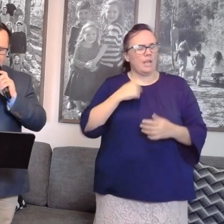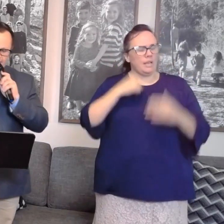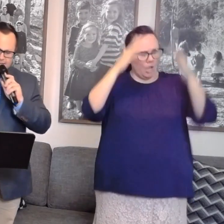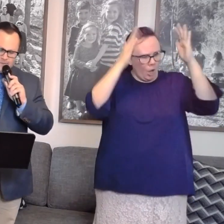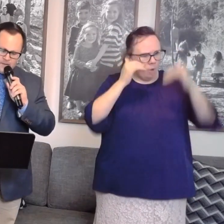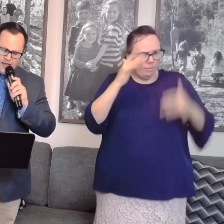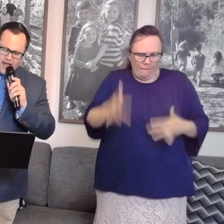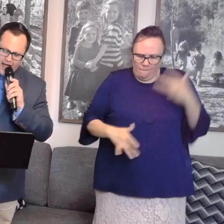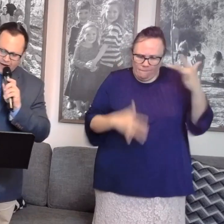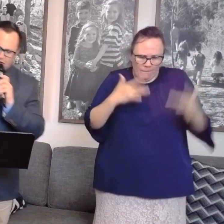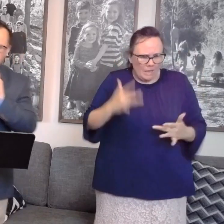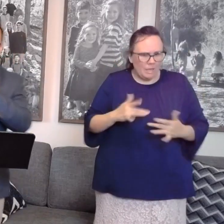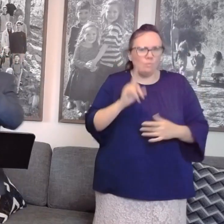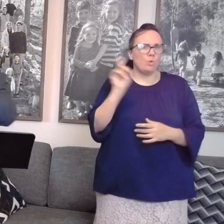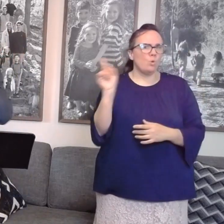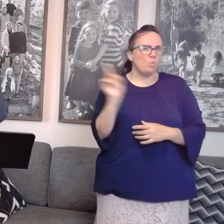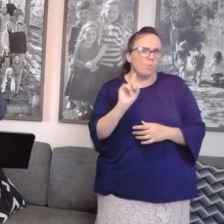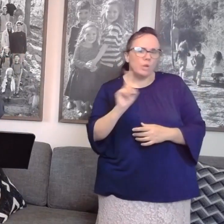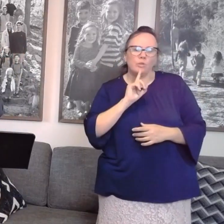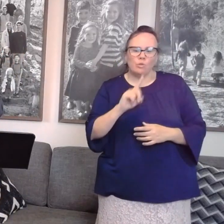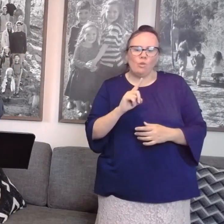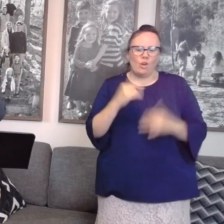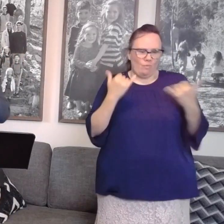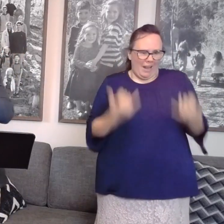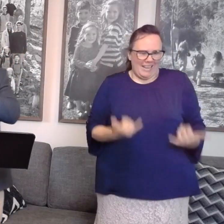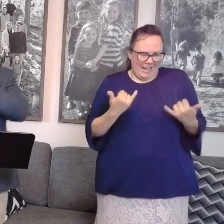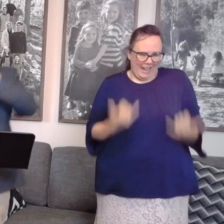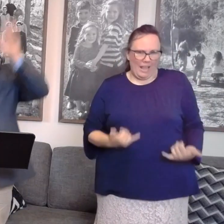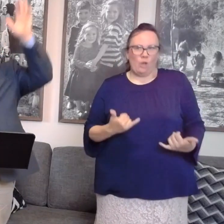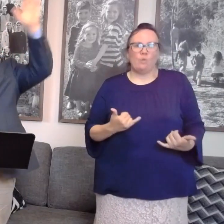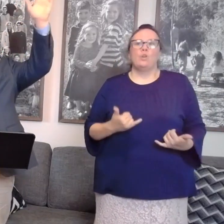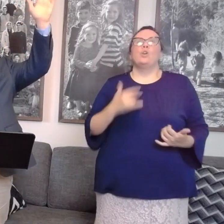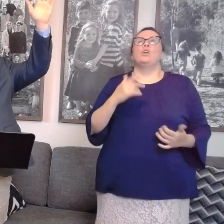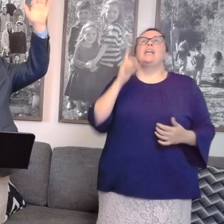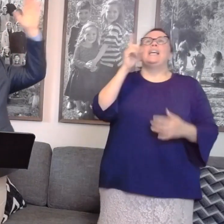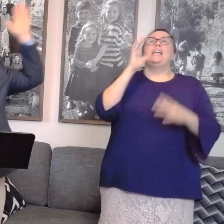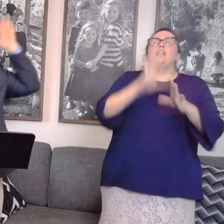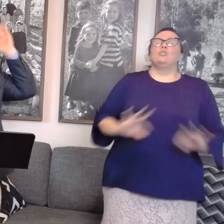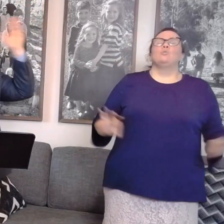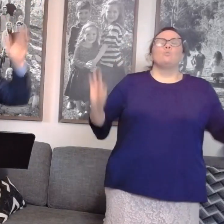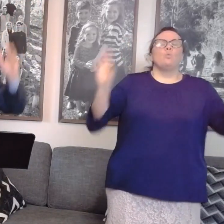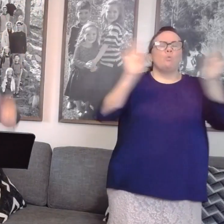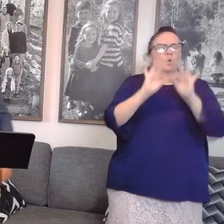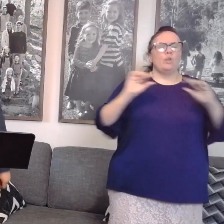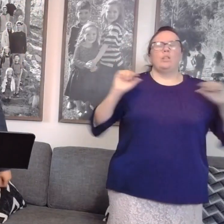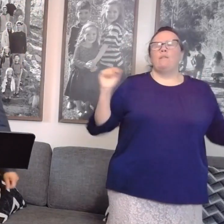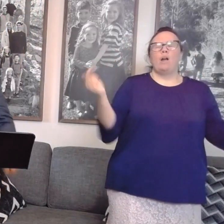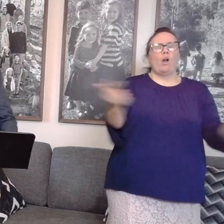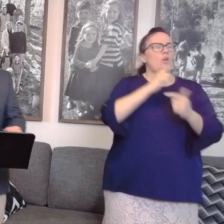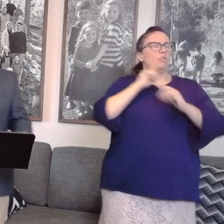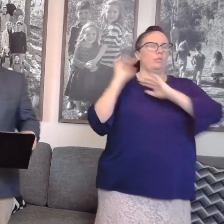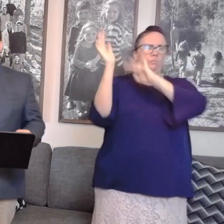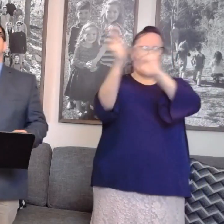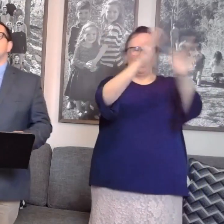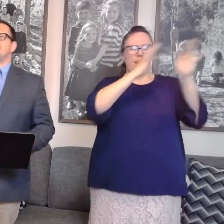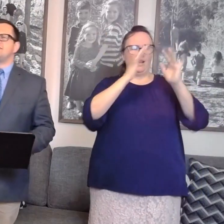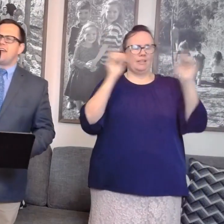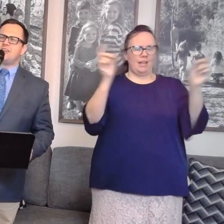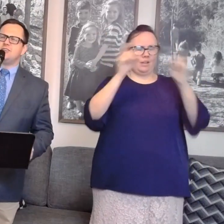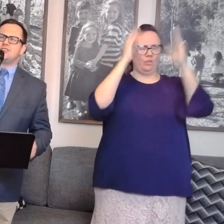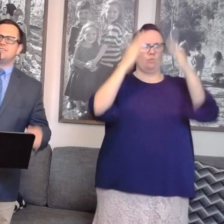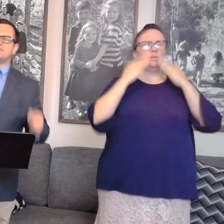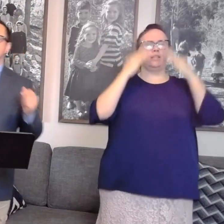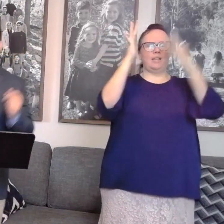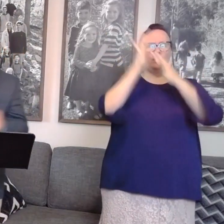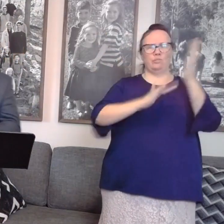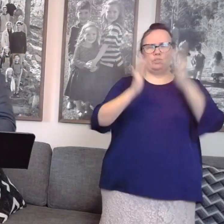you're at. Hallelujah. Let's continue to worship Him tonight. He is worthy of all praise. Thank you, Jesus. Thank